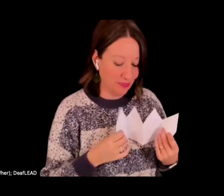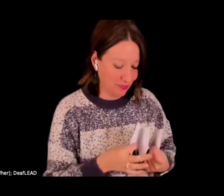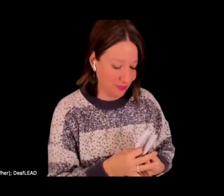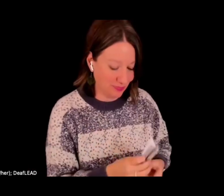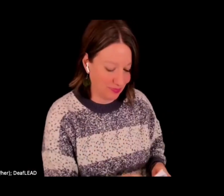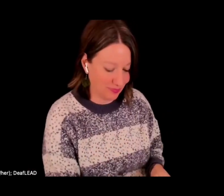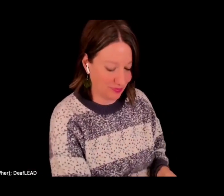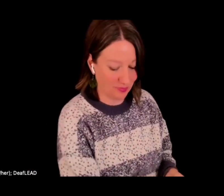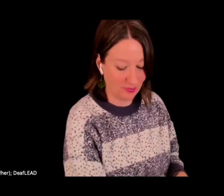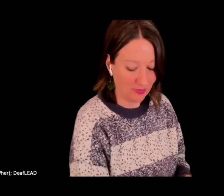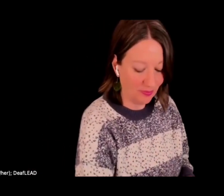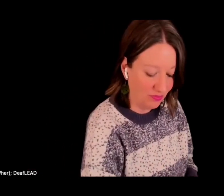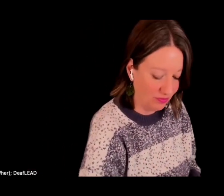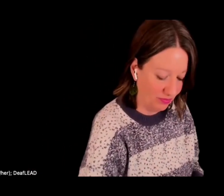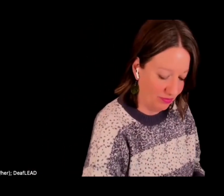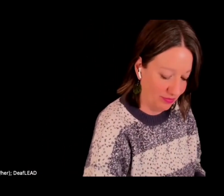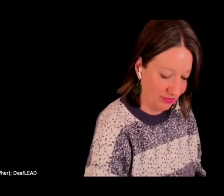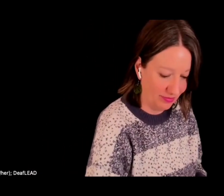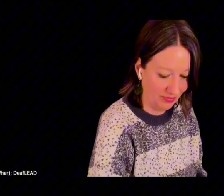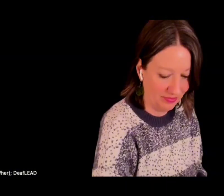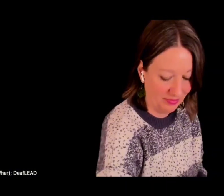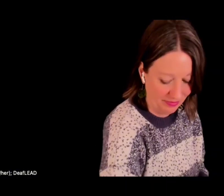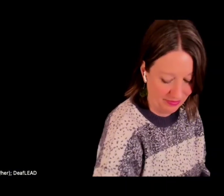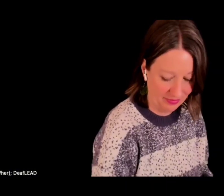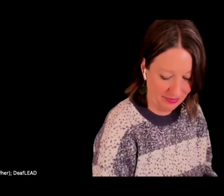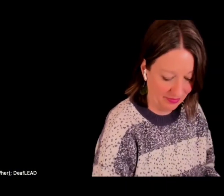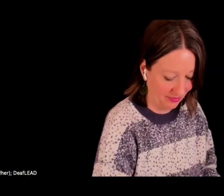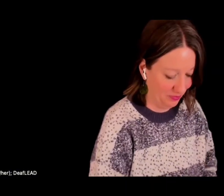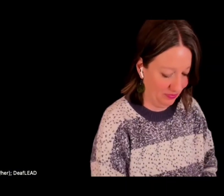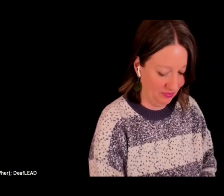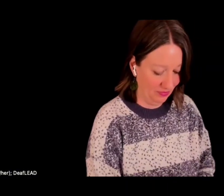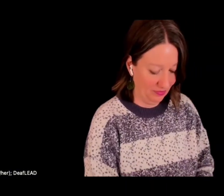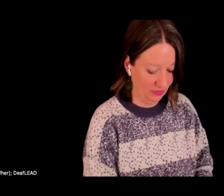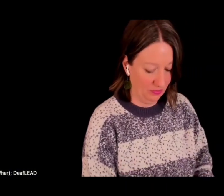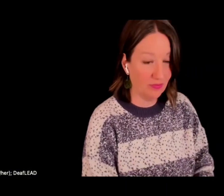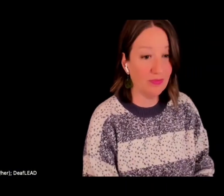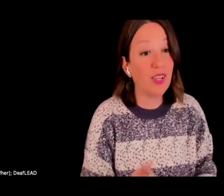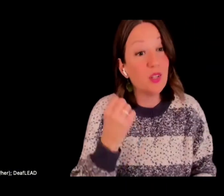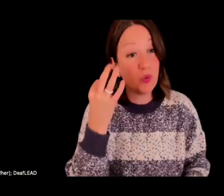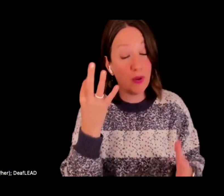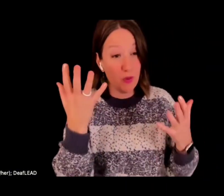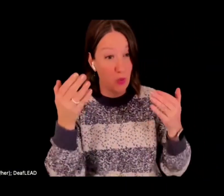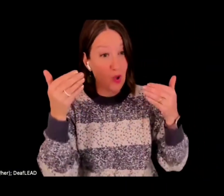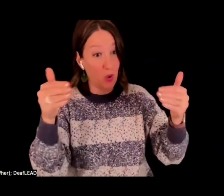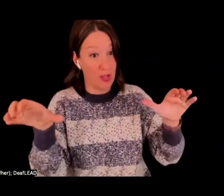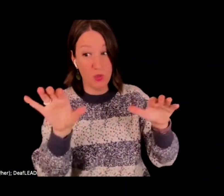I will maybe respond to or write on each of these 4 sides.